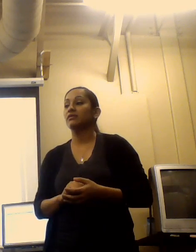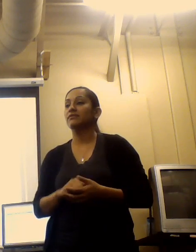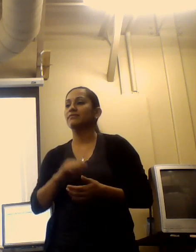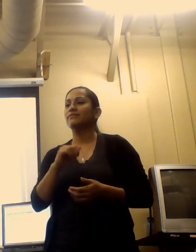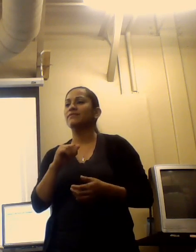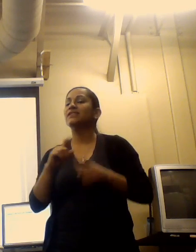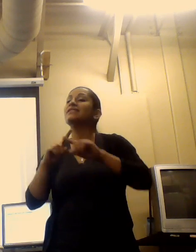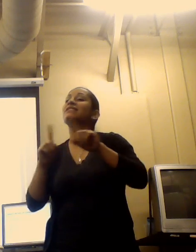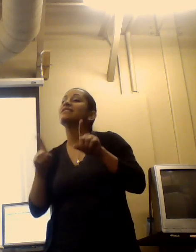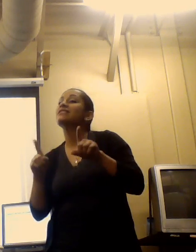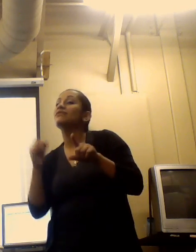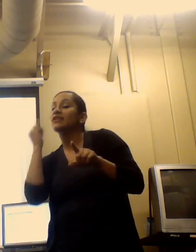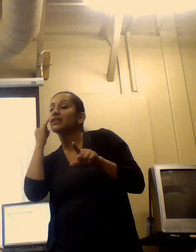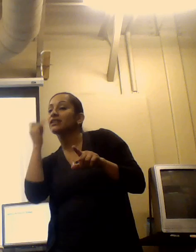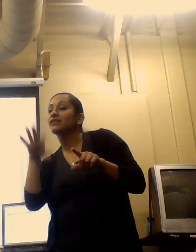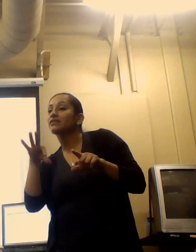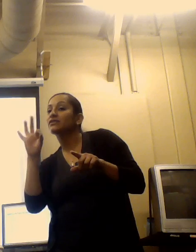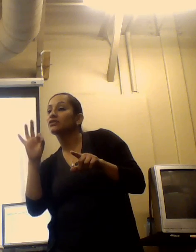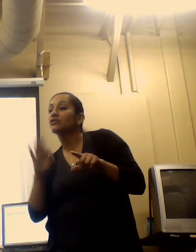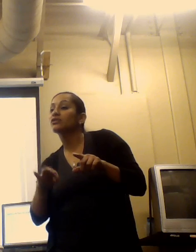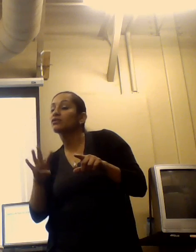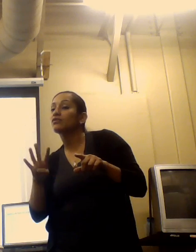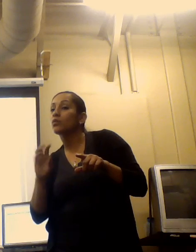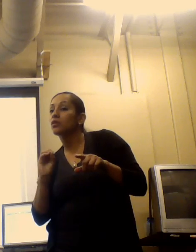400 or when I put it on 1600.